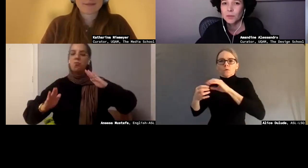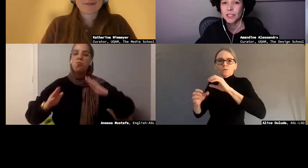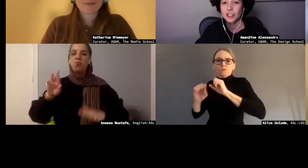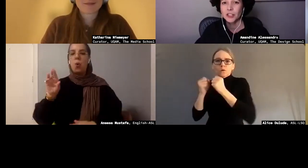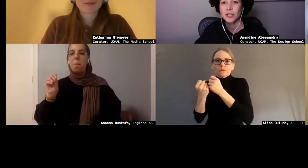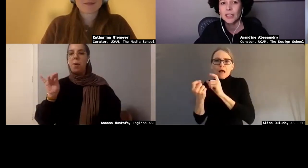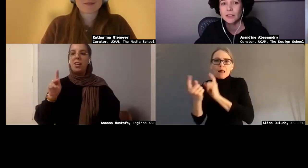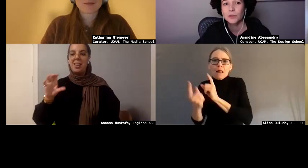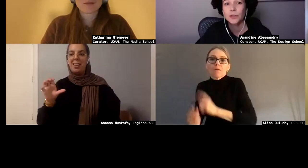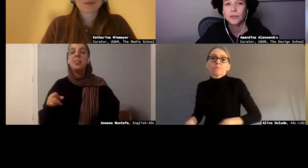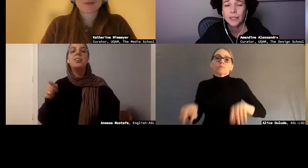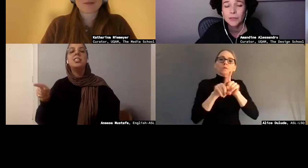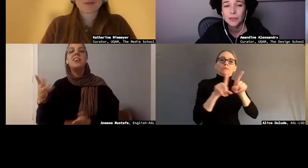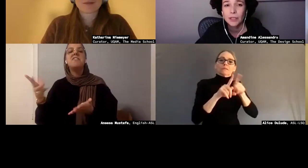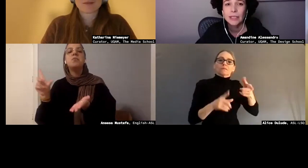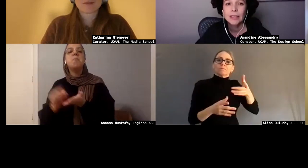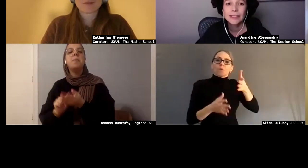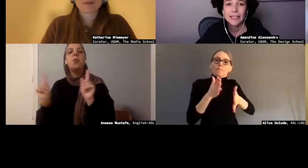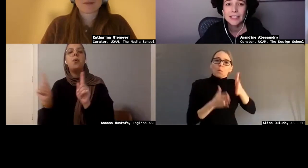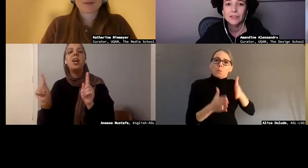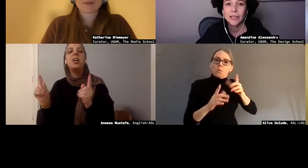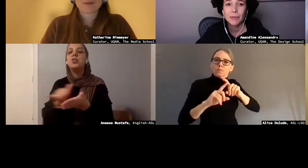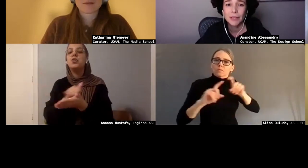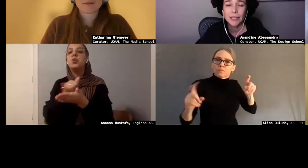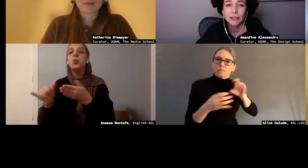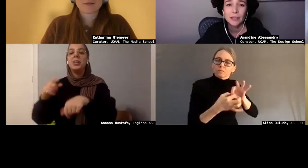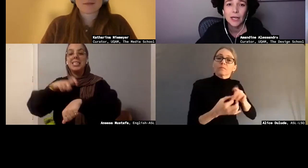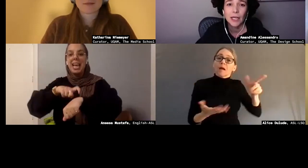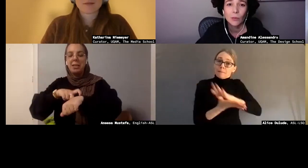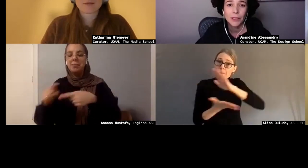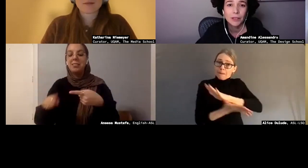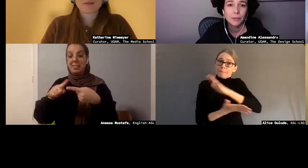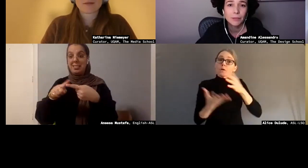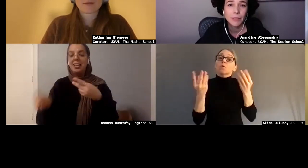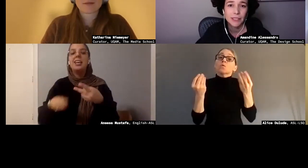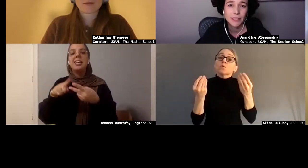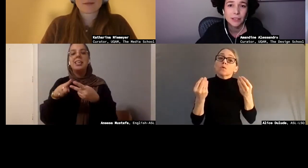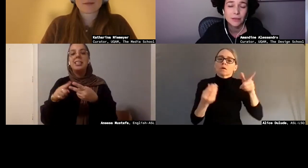such publications as the New York Times, Scientific American, and